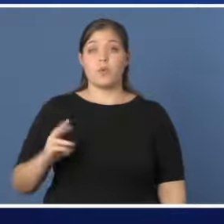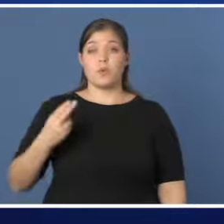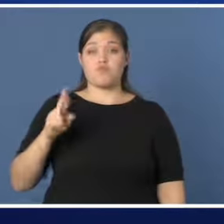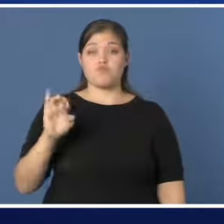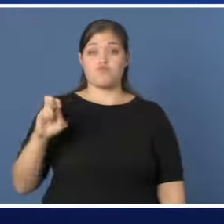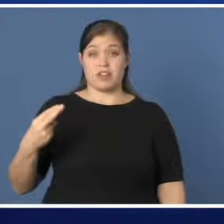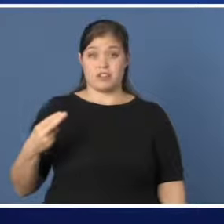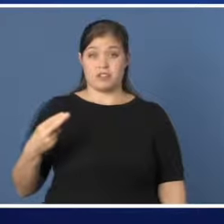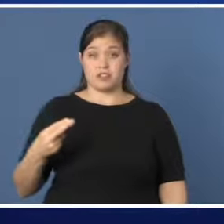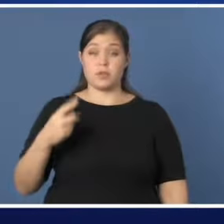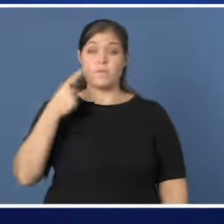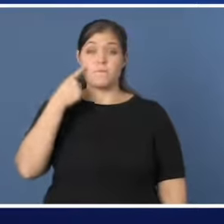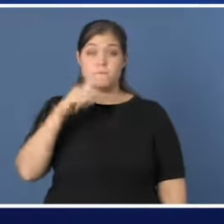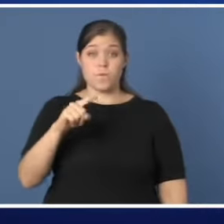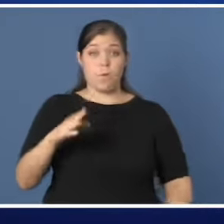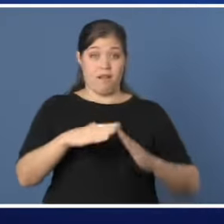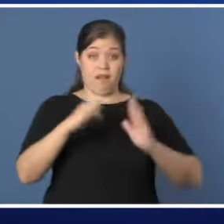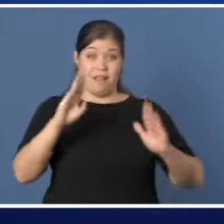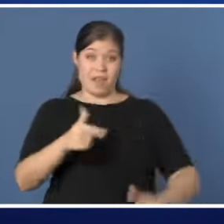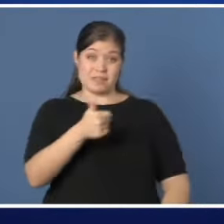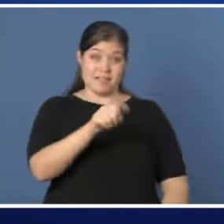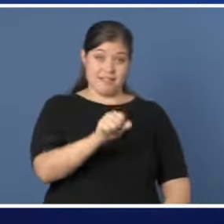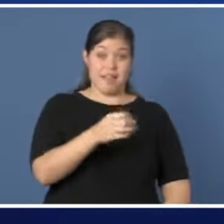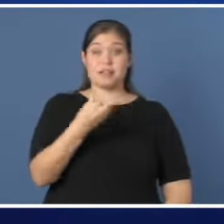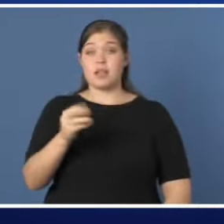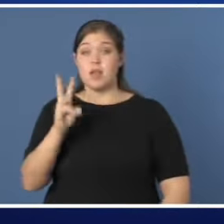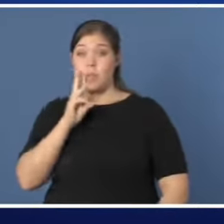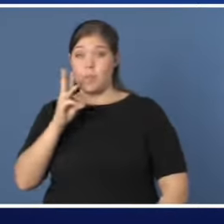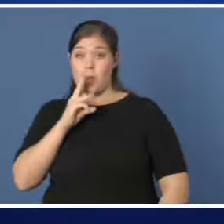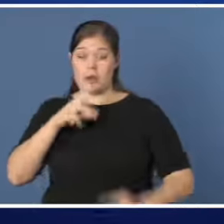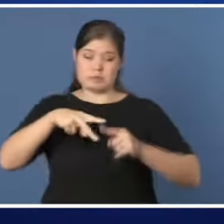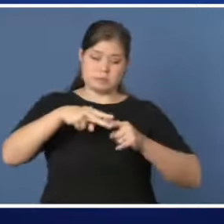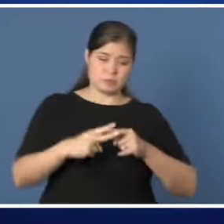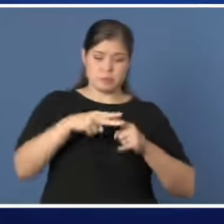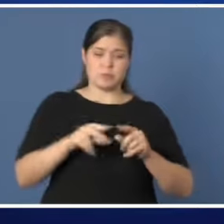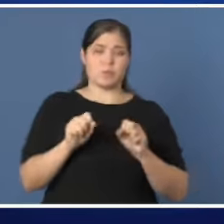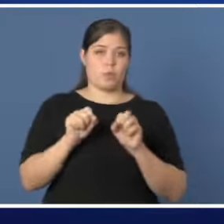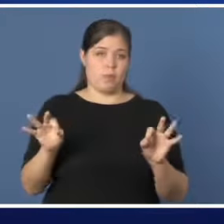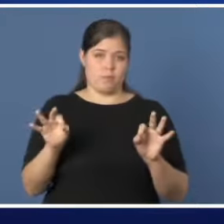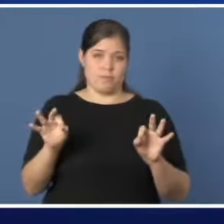Shut-off wrench to turn off household gas and water.